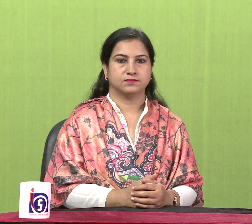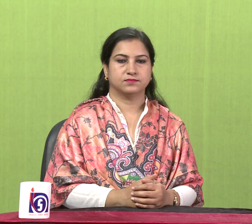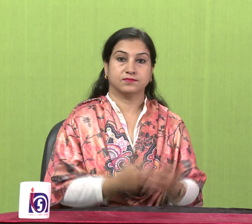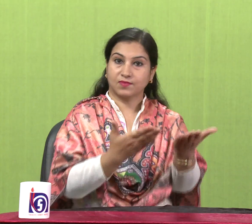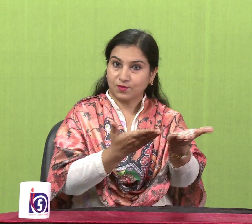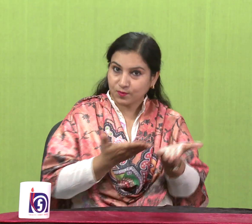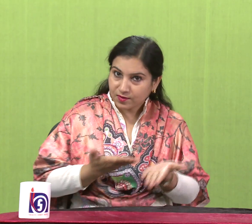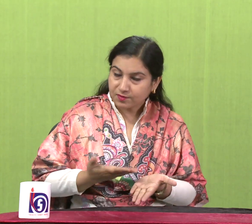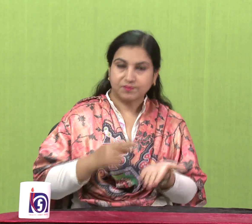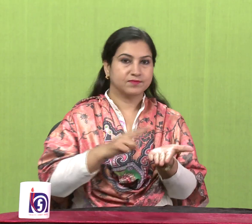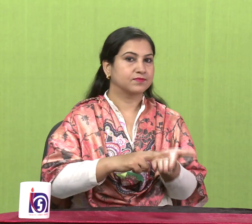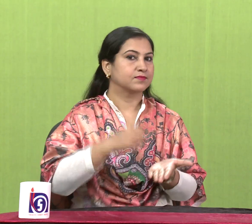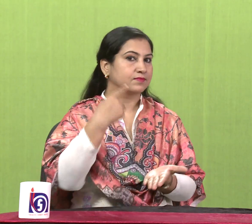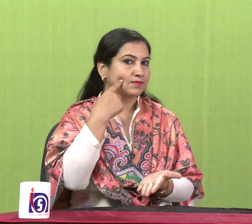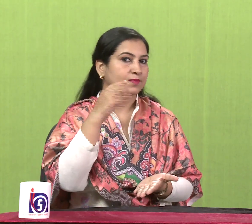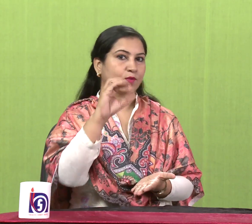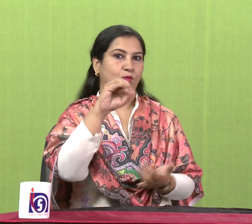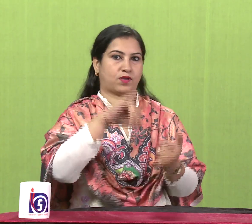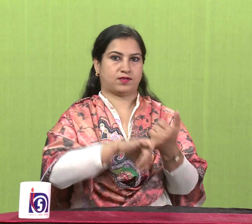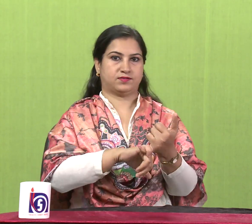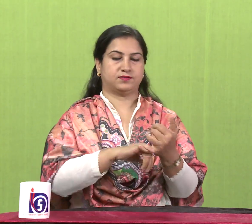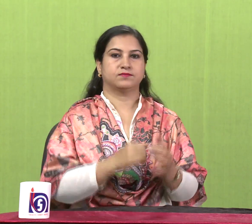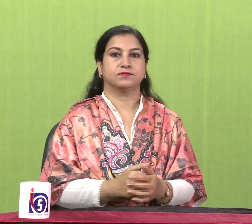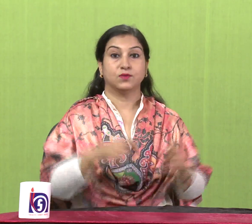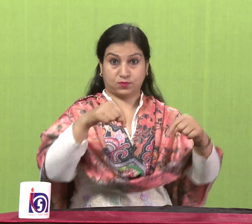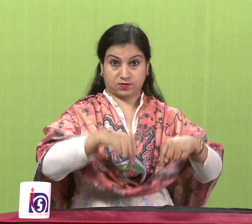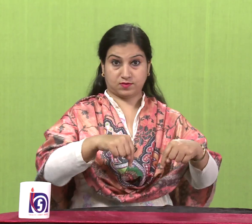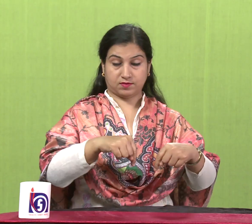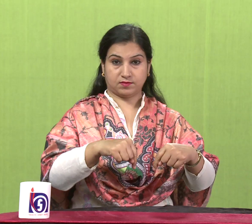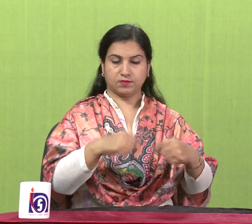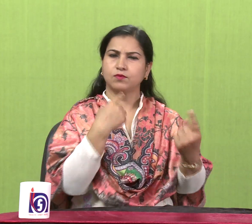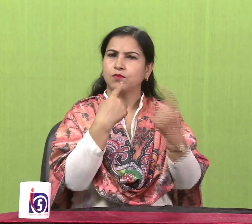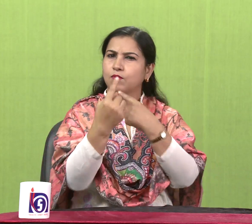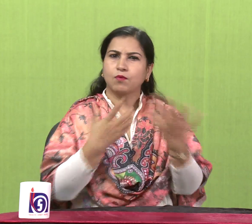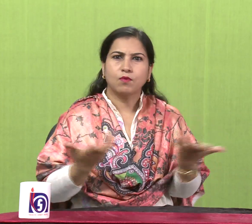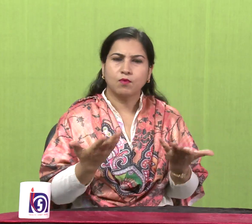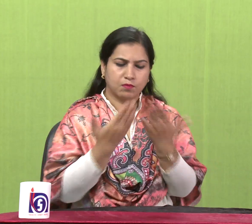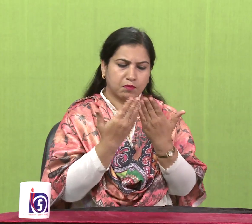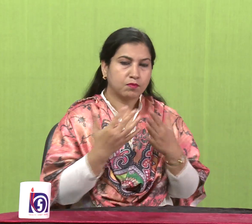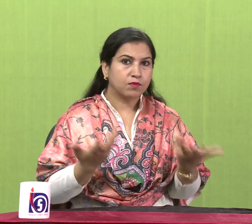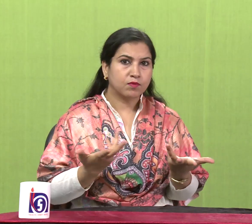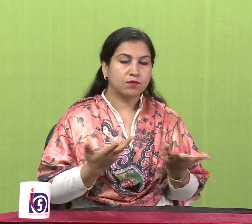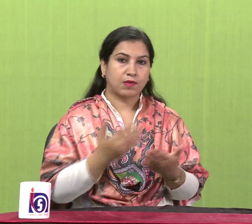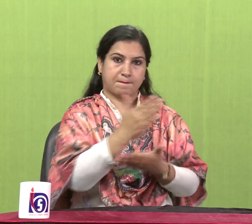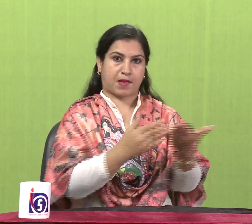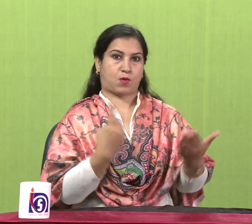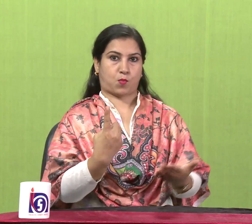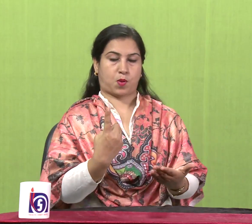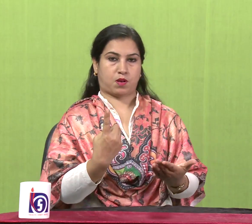Welcome to NIOS. Today, we will study part 1 of lesson